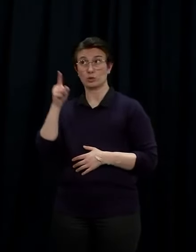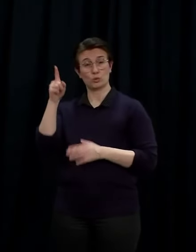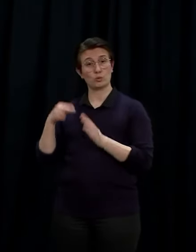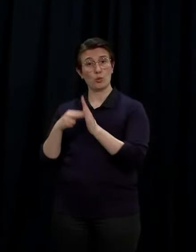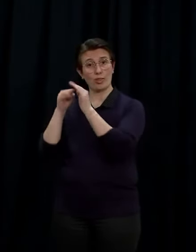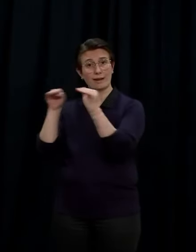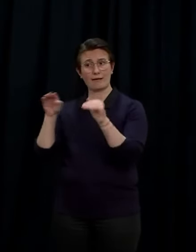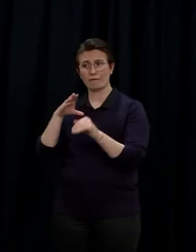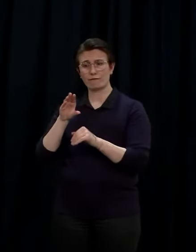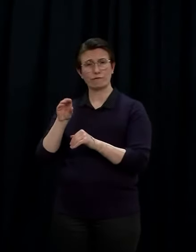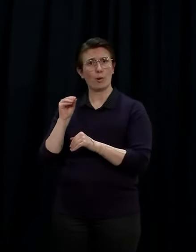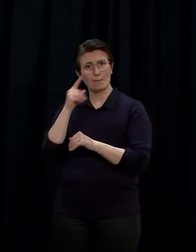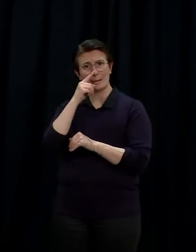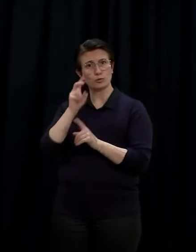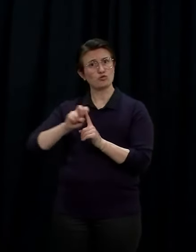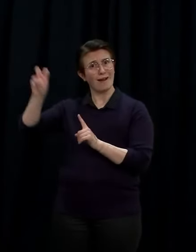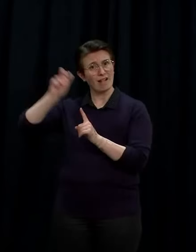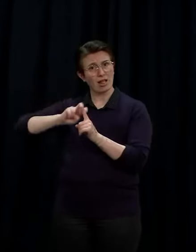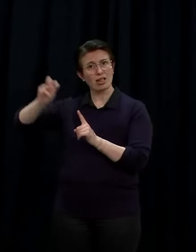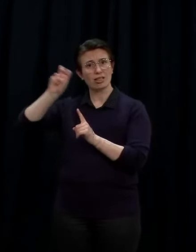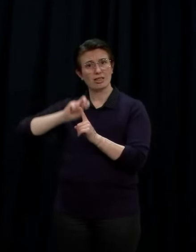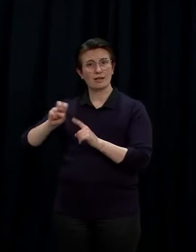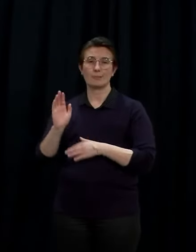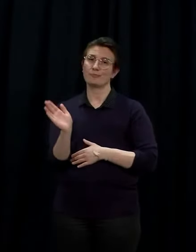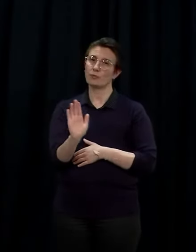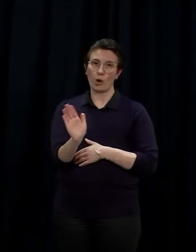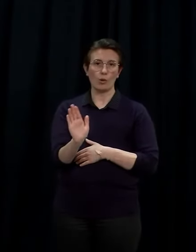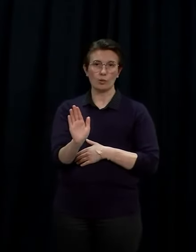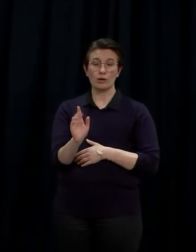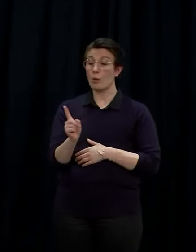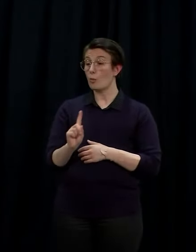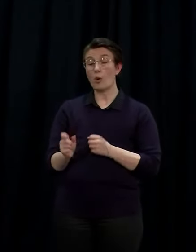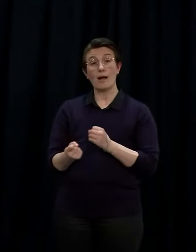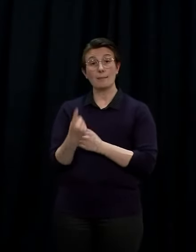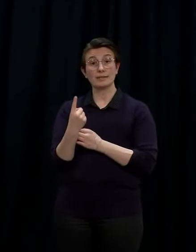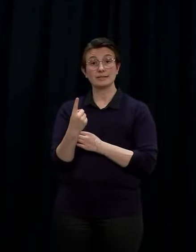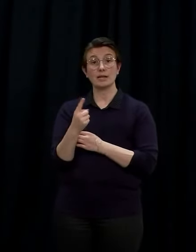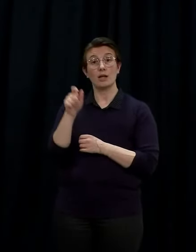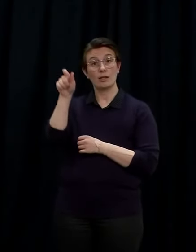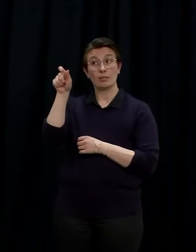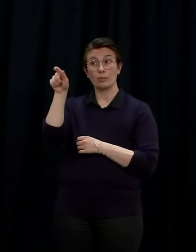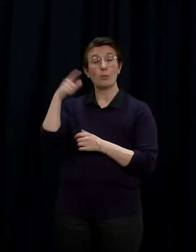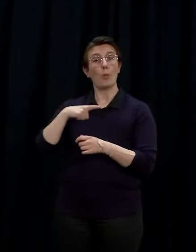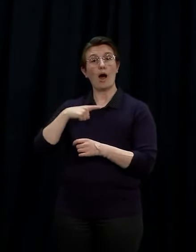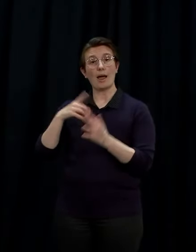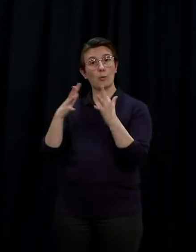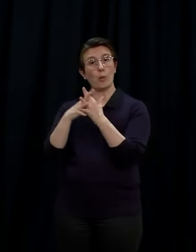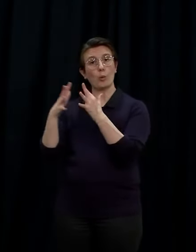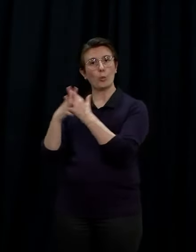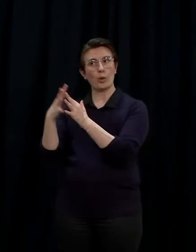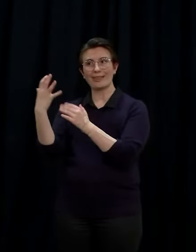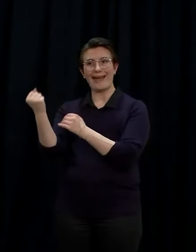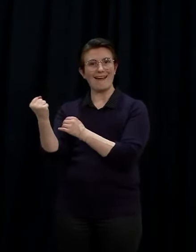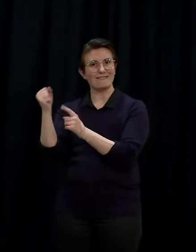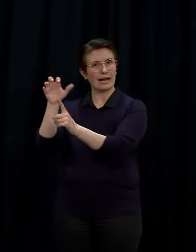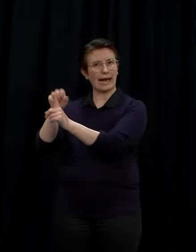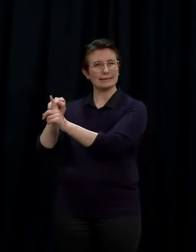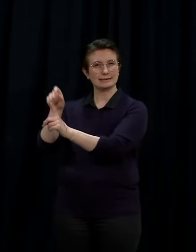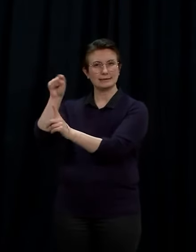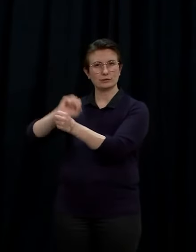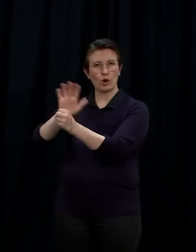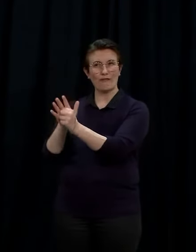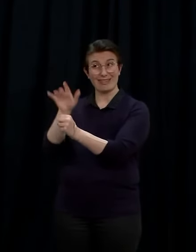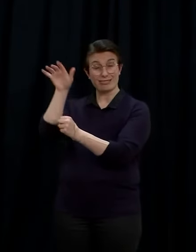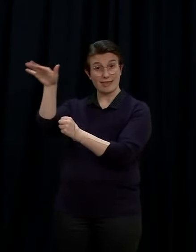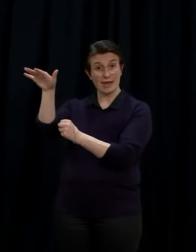got at the moment is someone who was at a location of interest before lockdown and has gone home. Yeah, I'll just try and pan around those who haven't had a